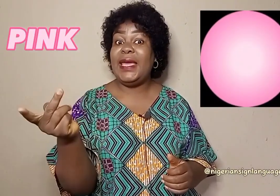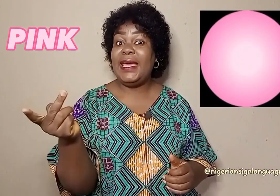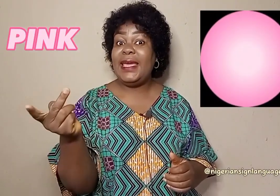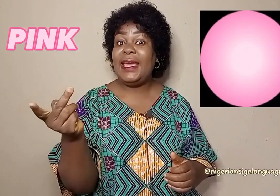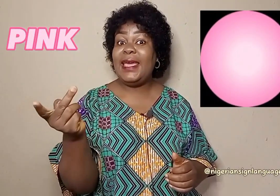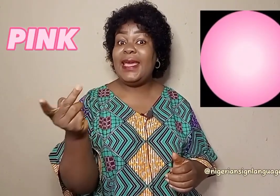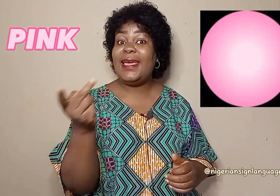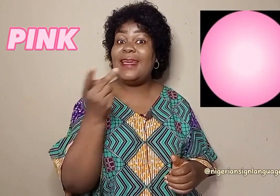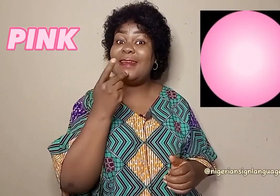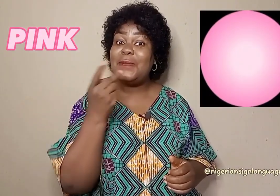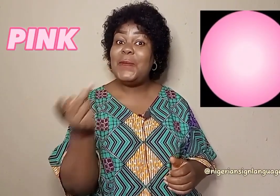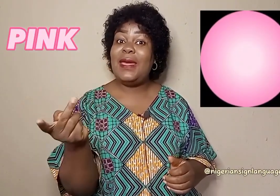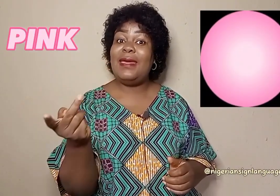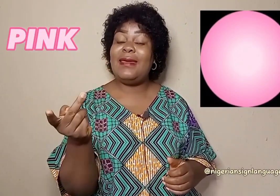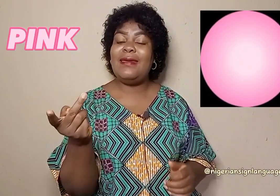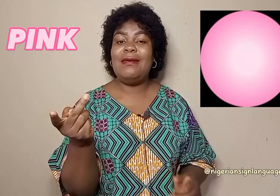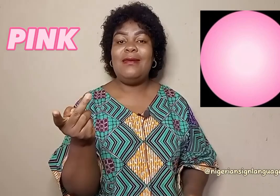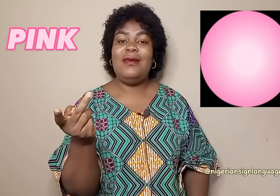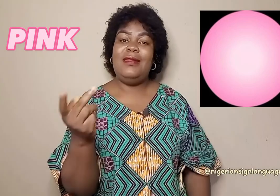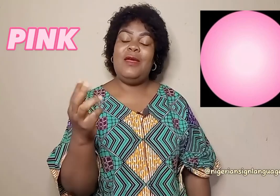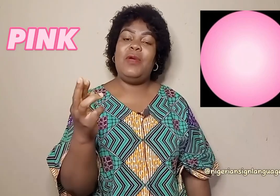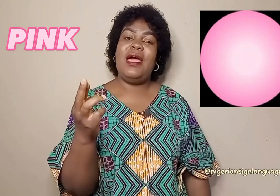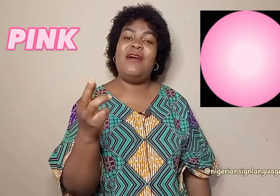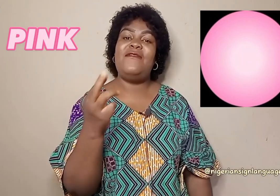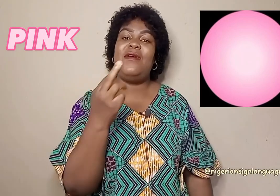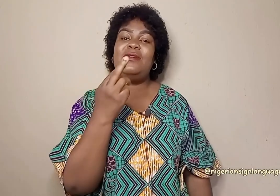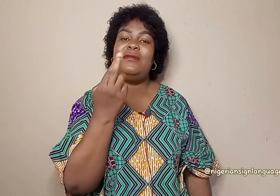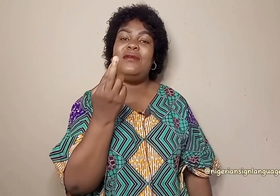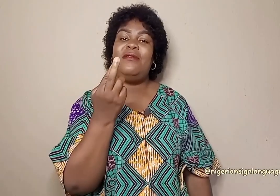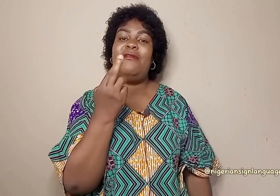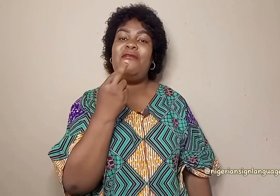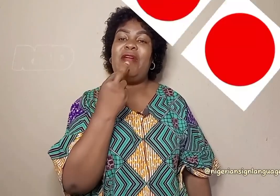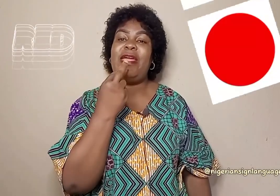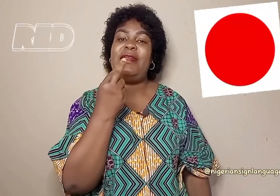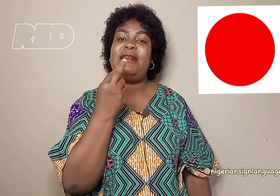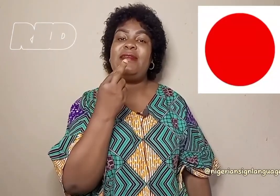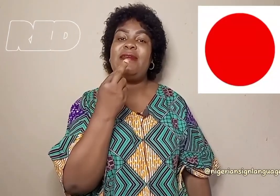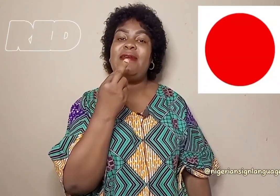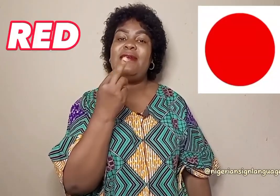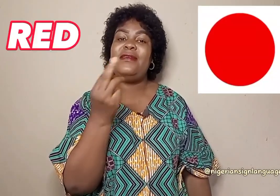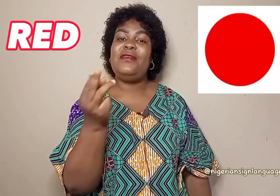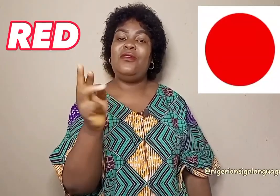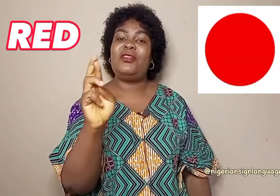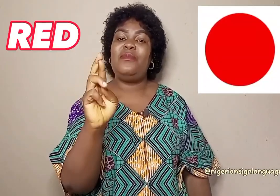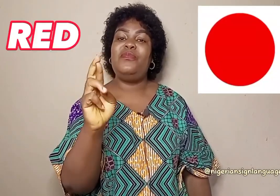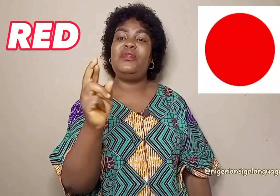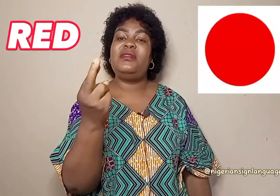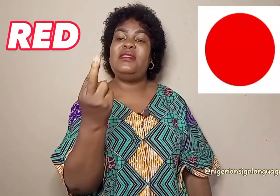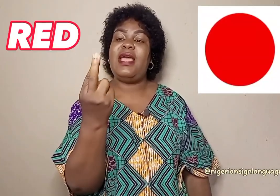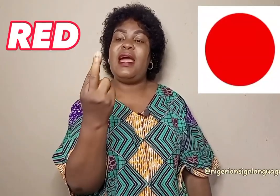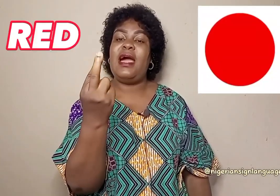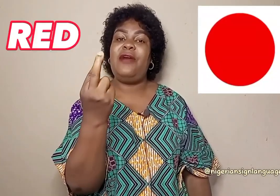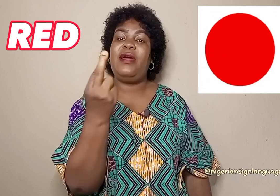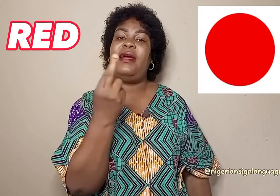pink, pink. Then we have red. Some put their R